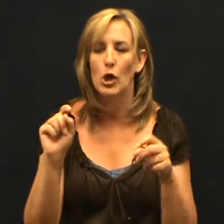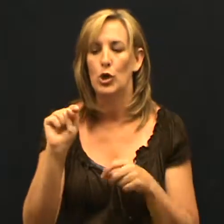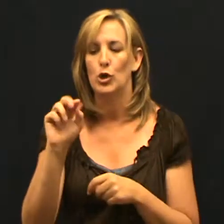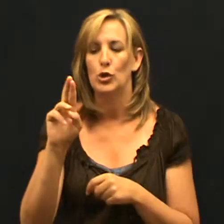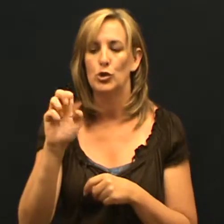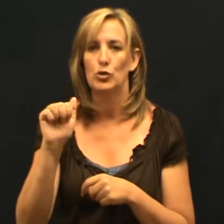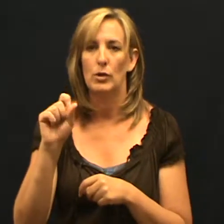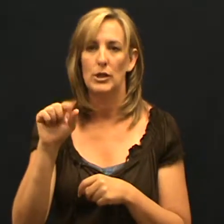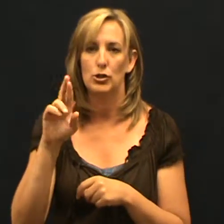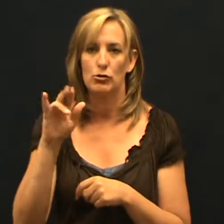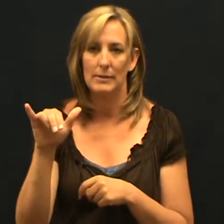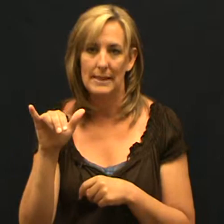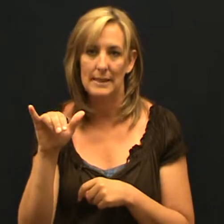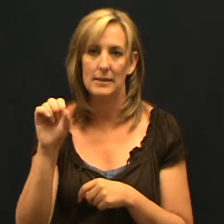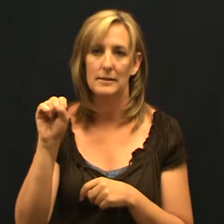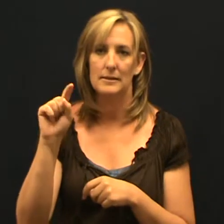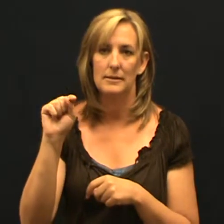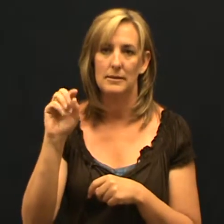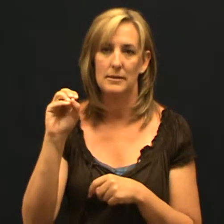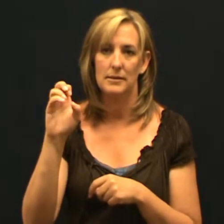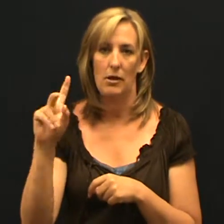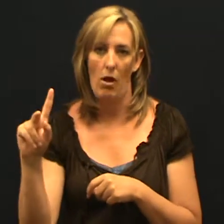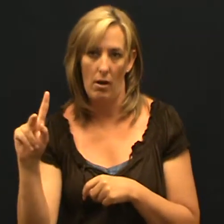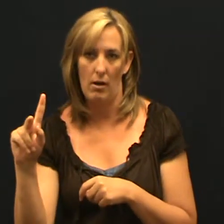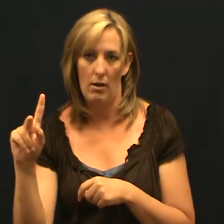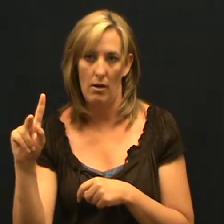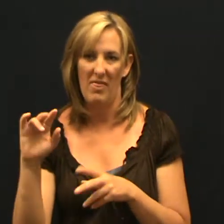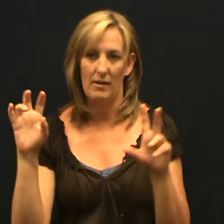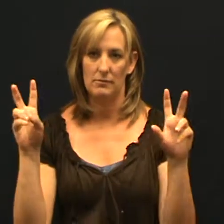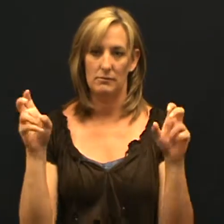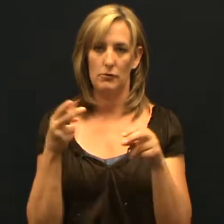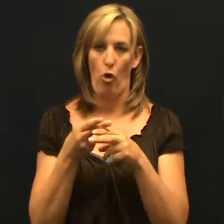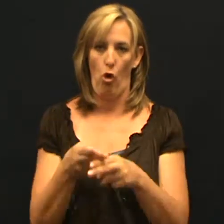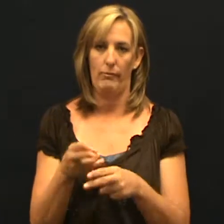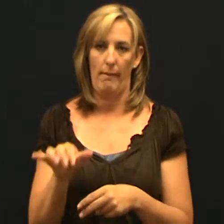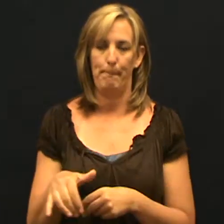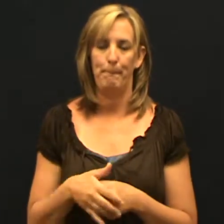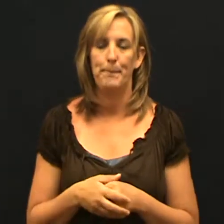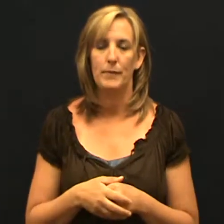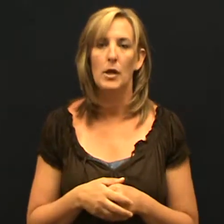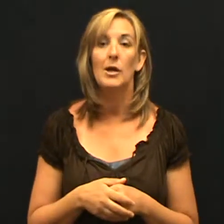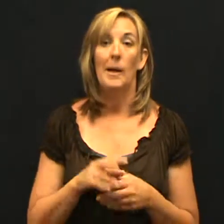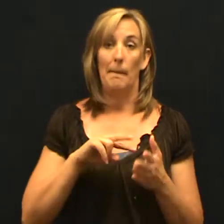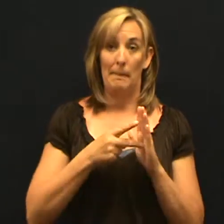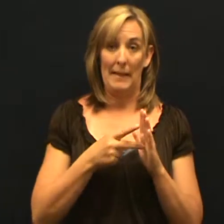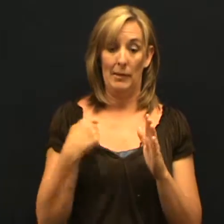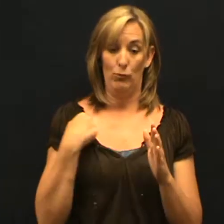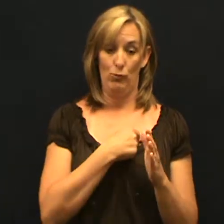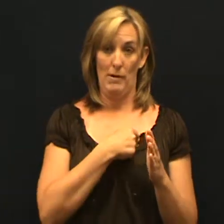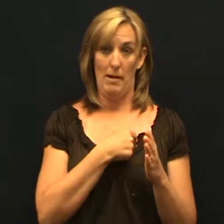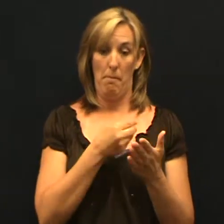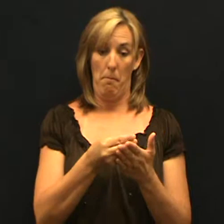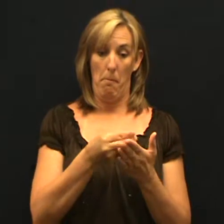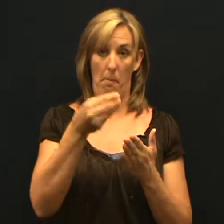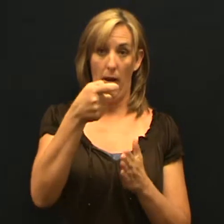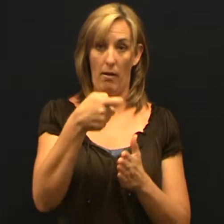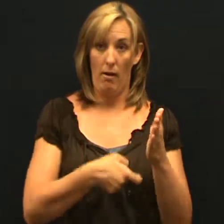and as you saw before, it's recorded at the cost we pay for it, and it shows as a reduction in